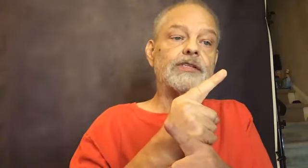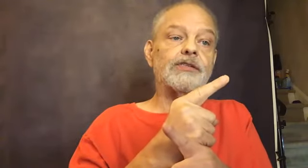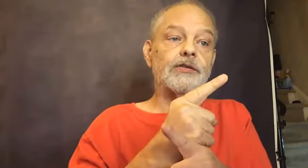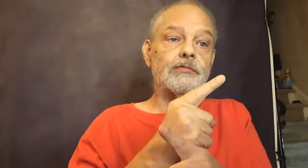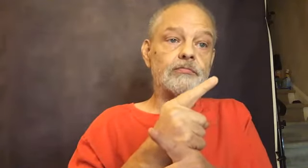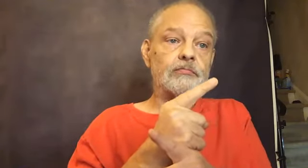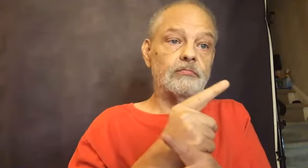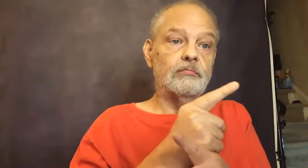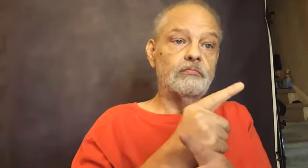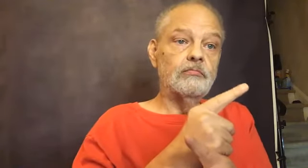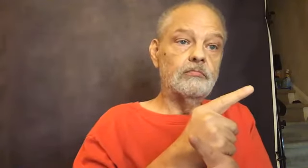sister,